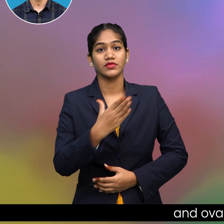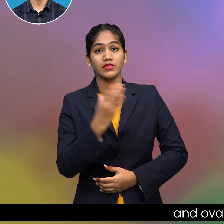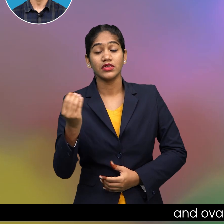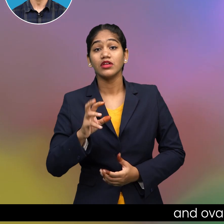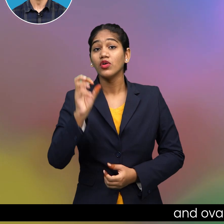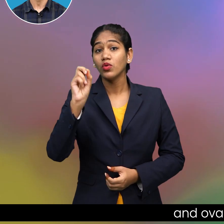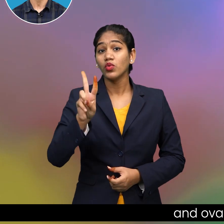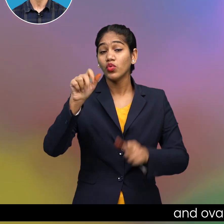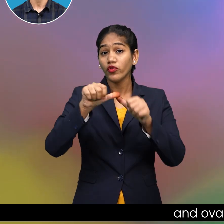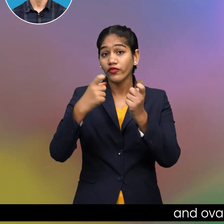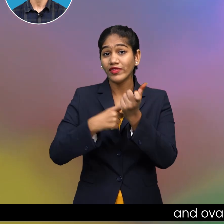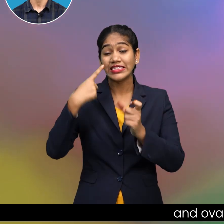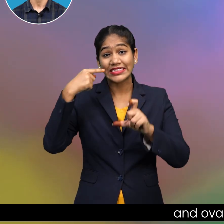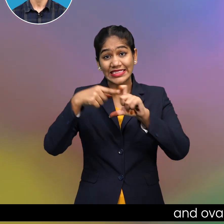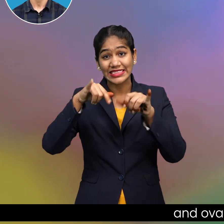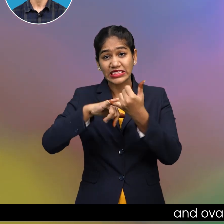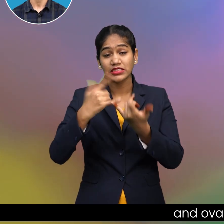and ovaries in females.